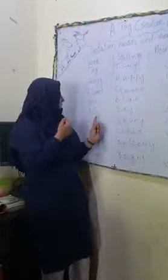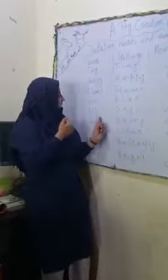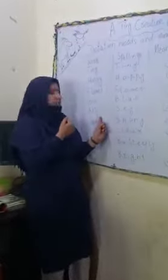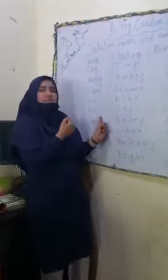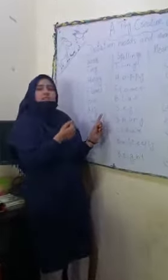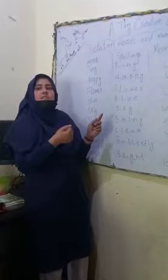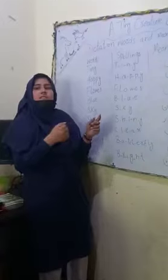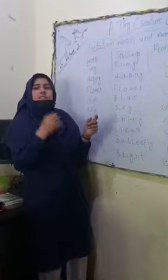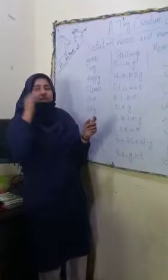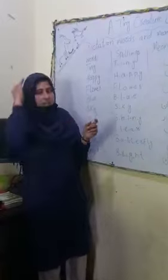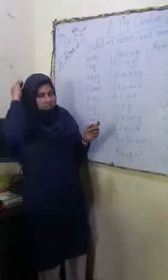sky,